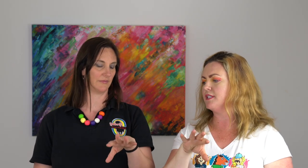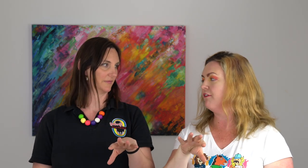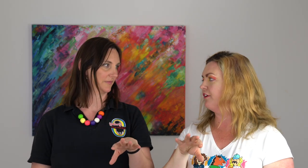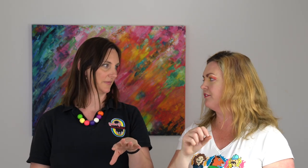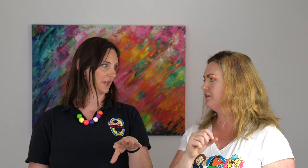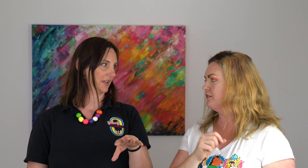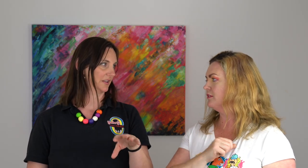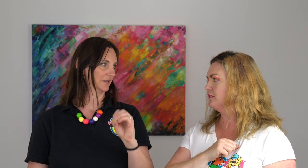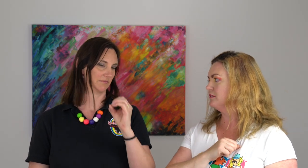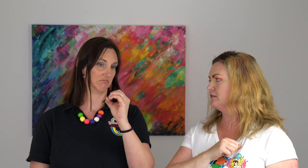0?